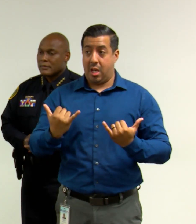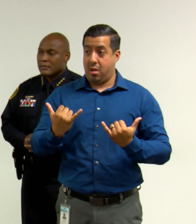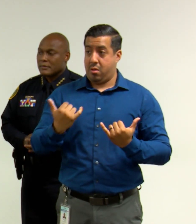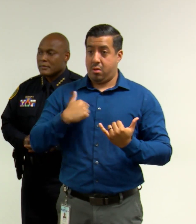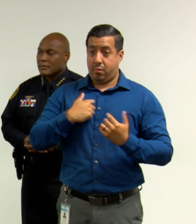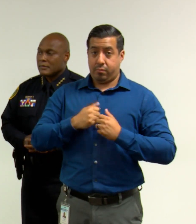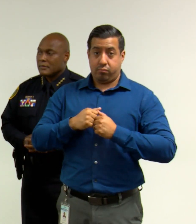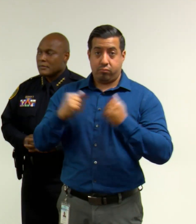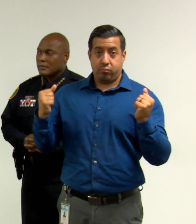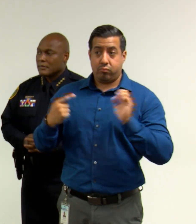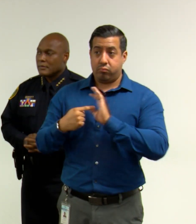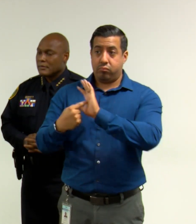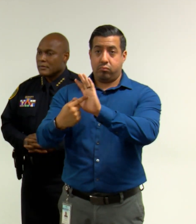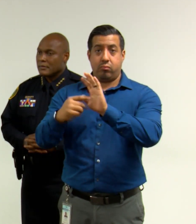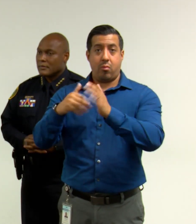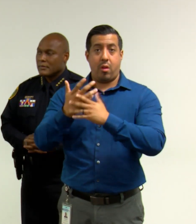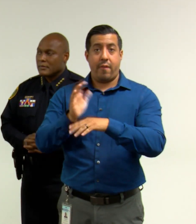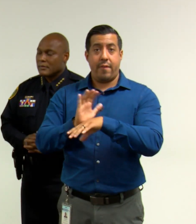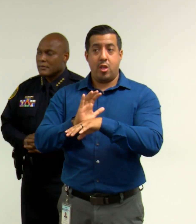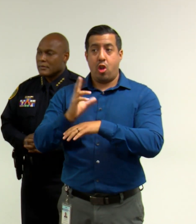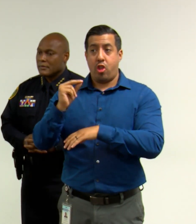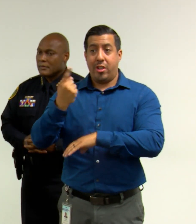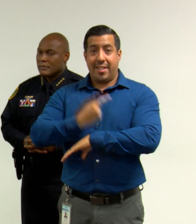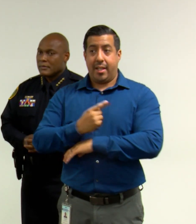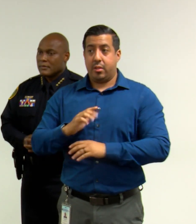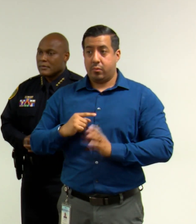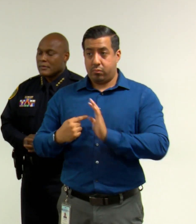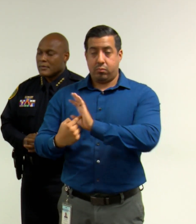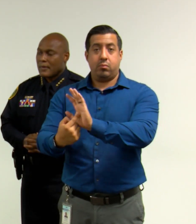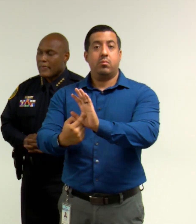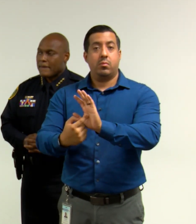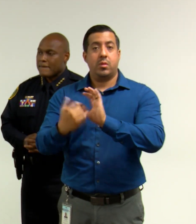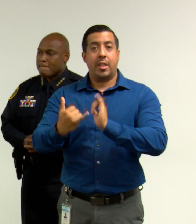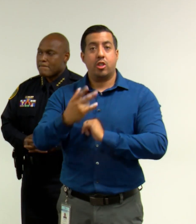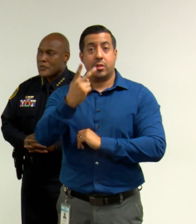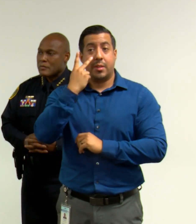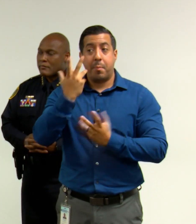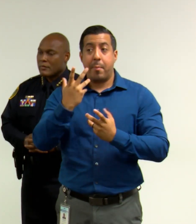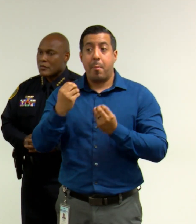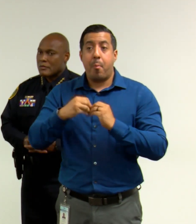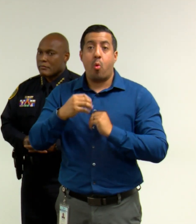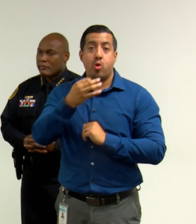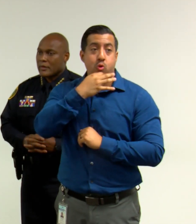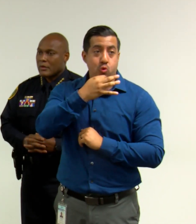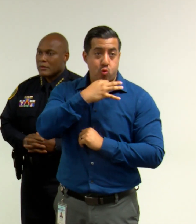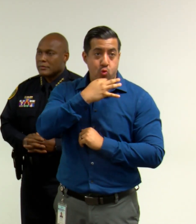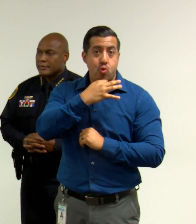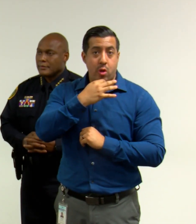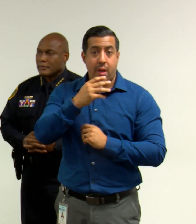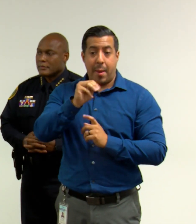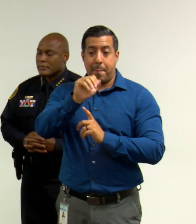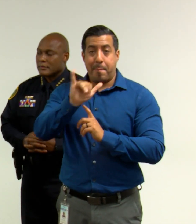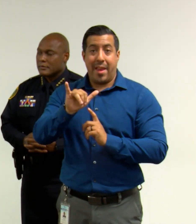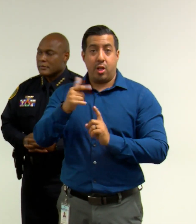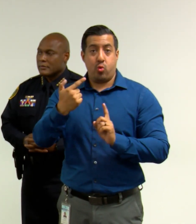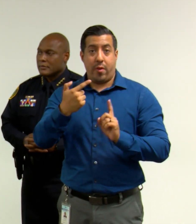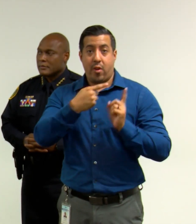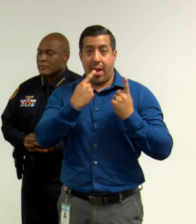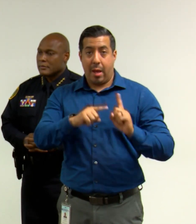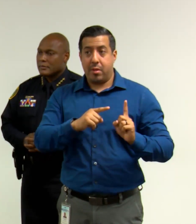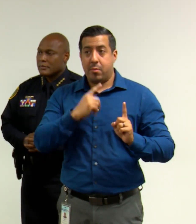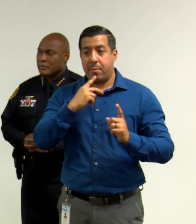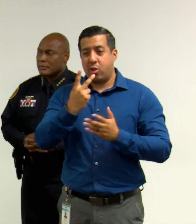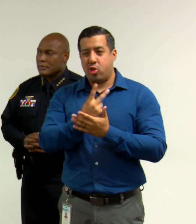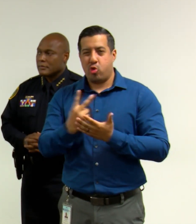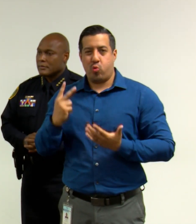and releasing these videos within 30 days, and as you can see, even sooner than 30 days, this happened on May 21st, so let's say